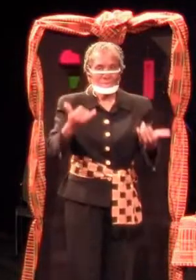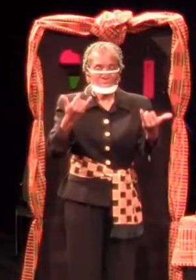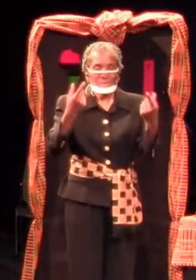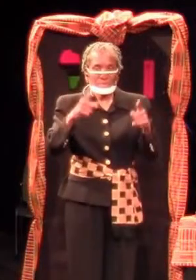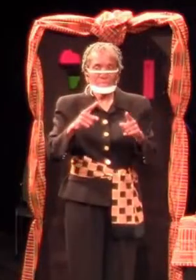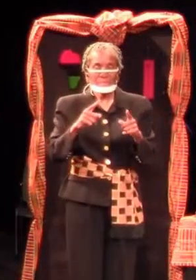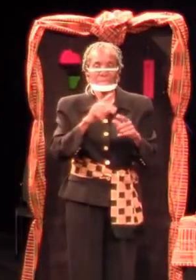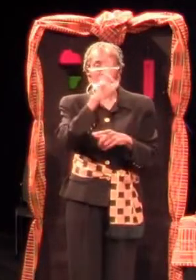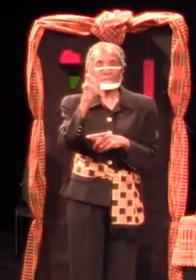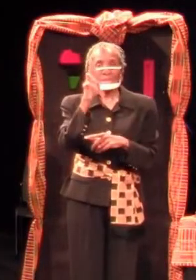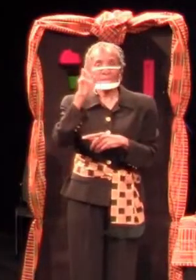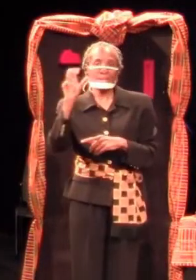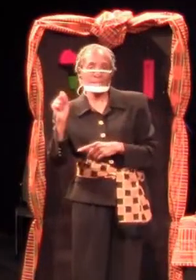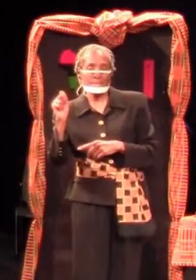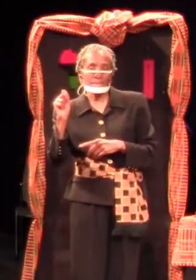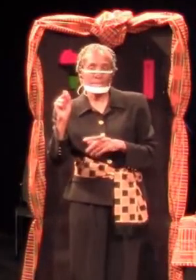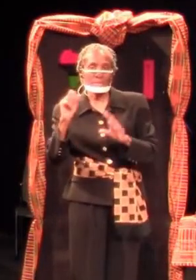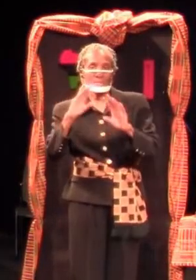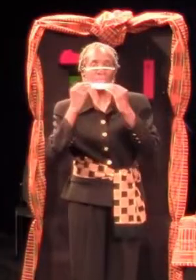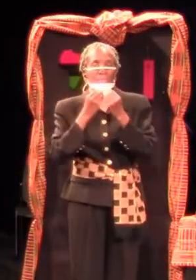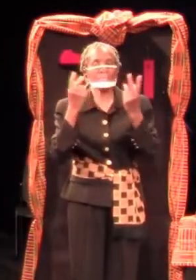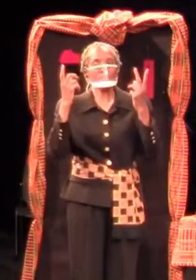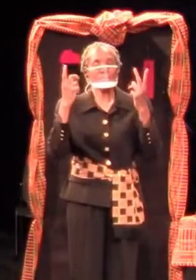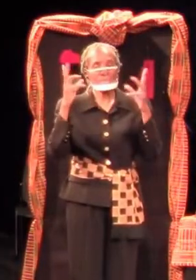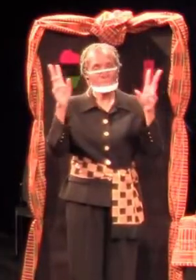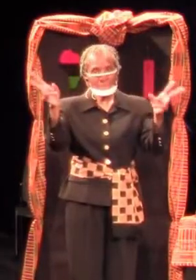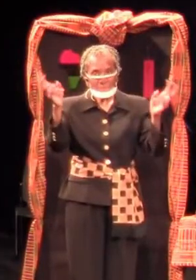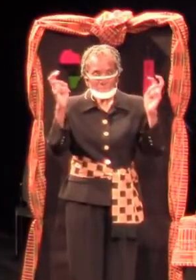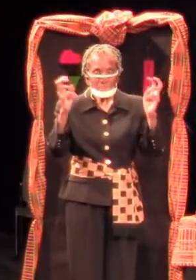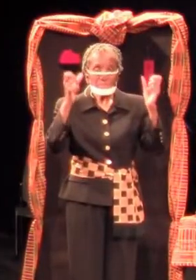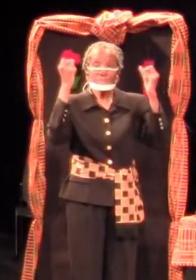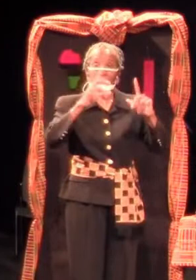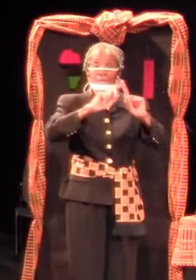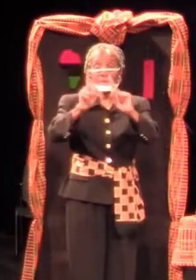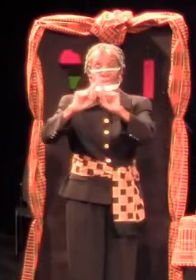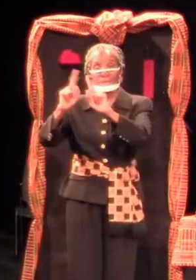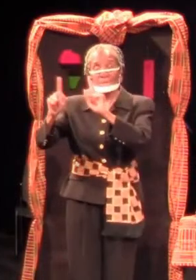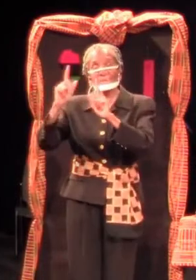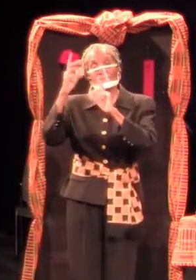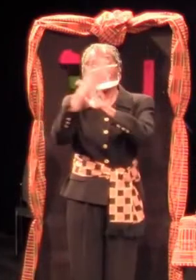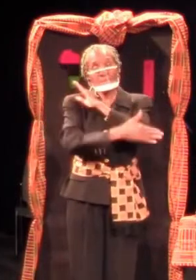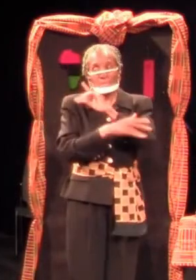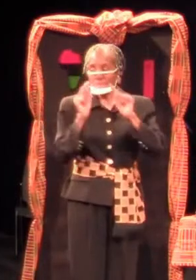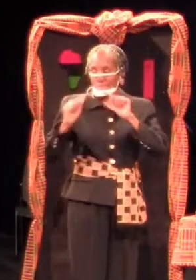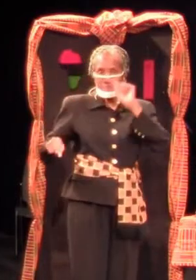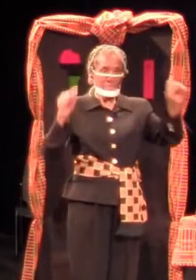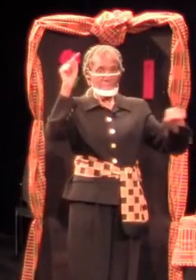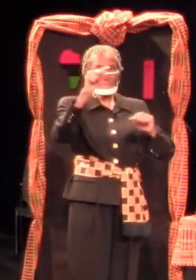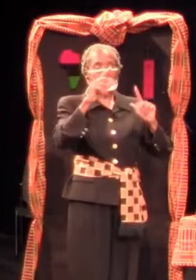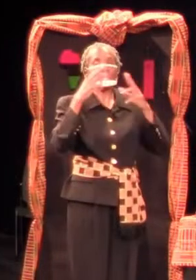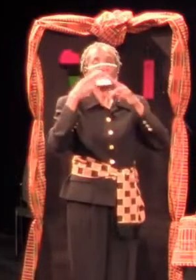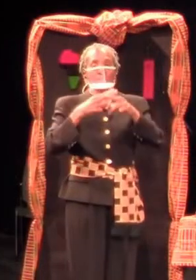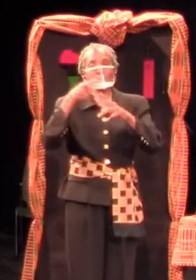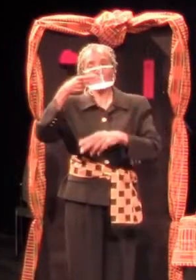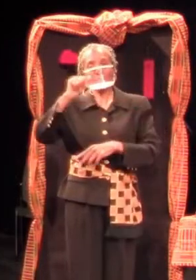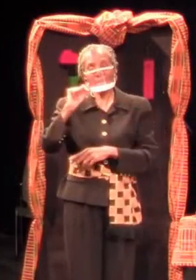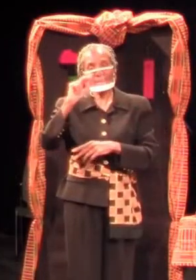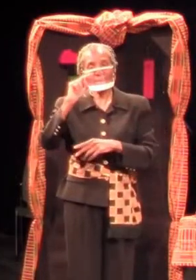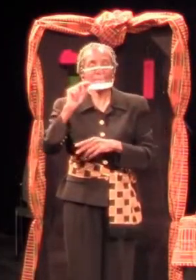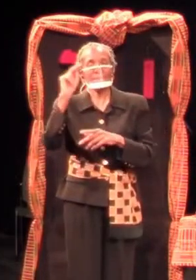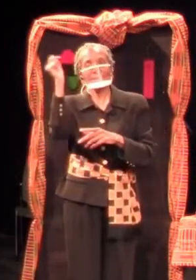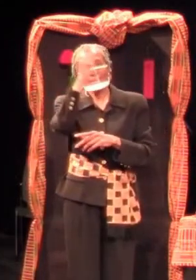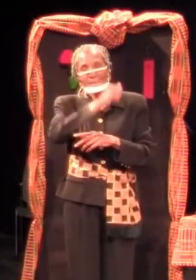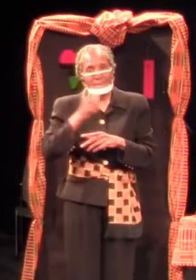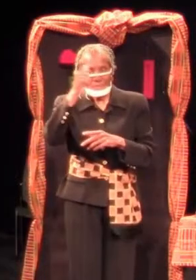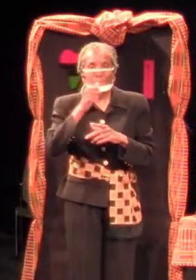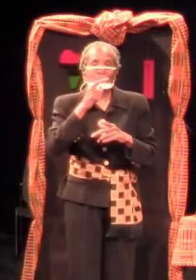The US organization is a Pan-African organization founded on September 7, 1965 by Maulana